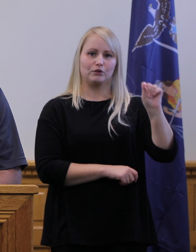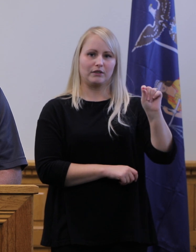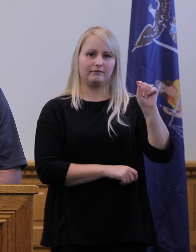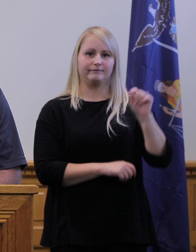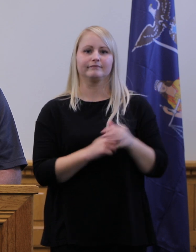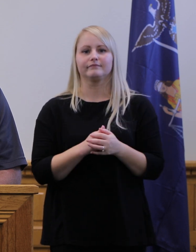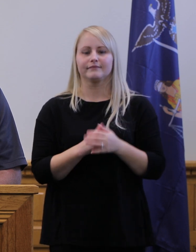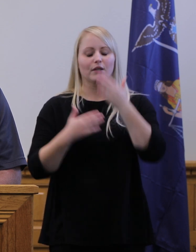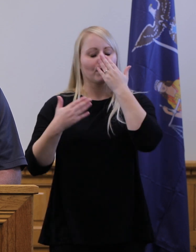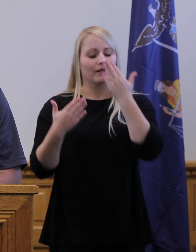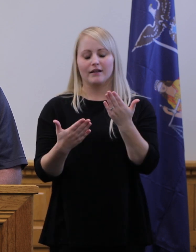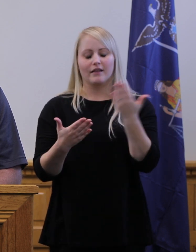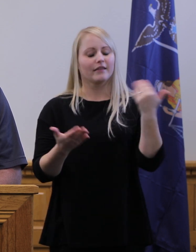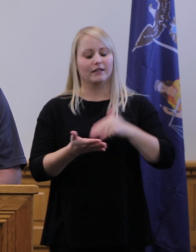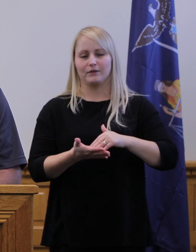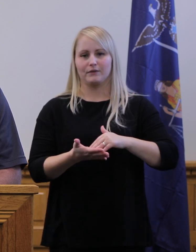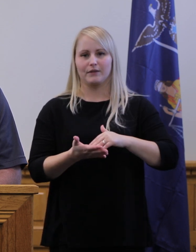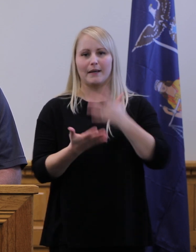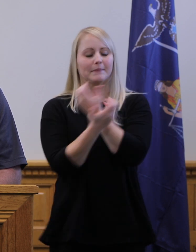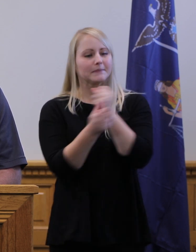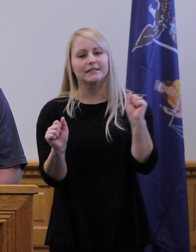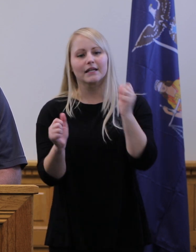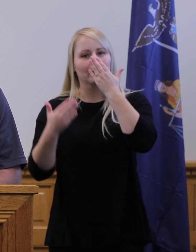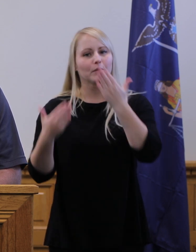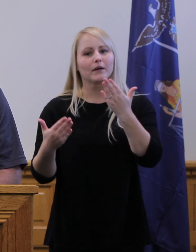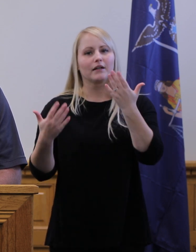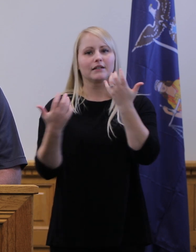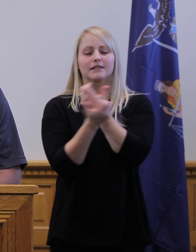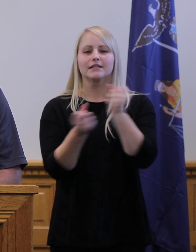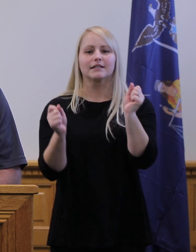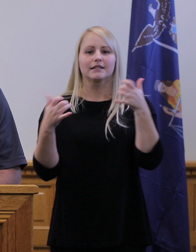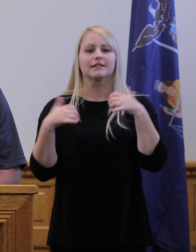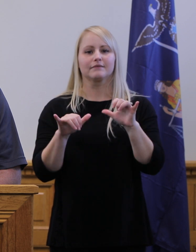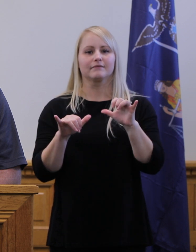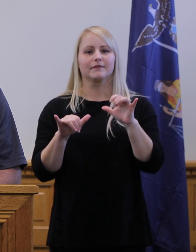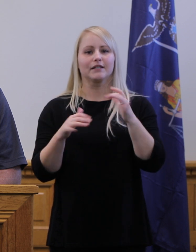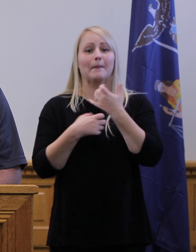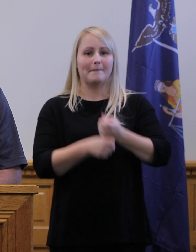conditions of the COVID pandemic. Be safe and be well. You are making a difference.